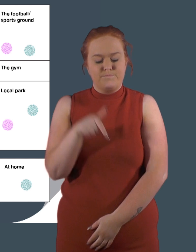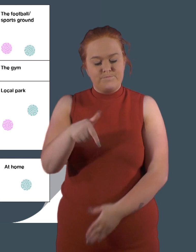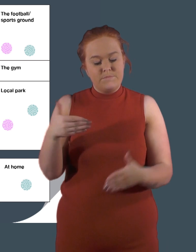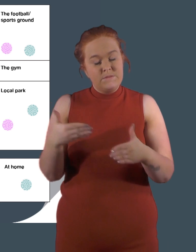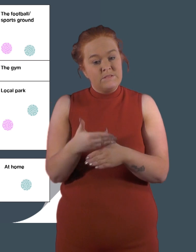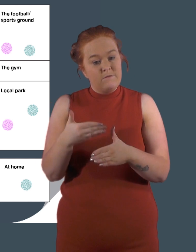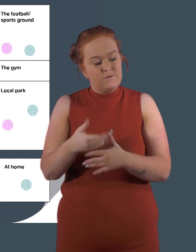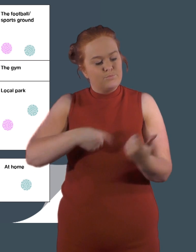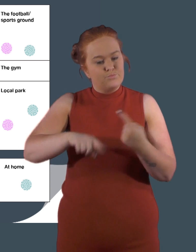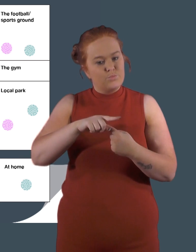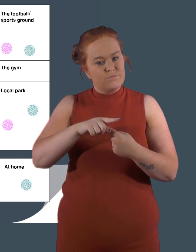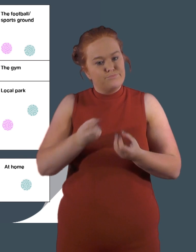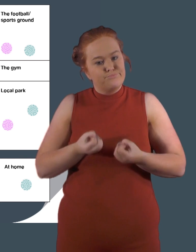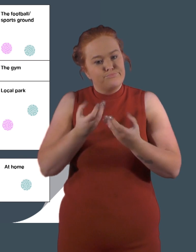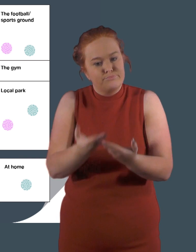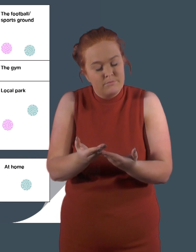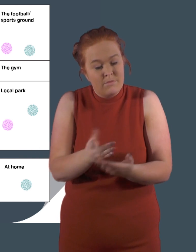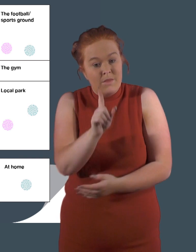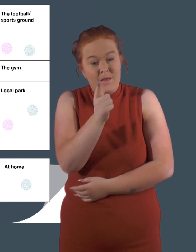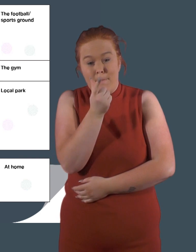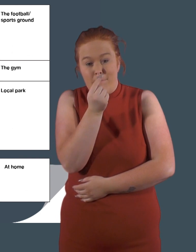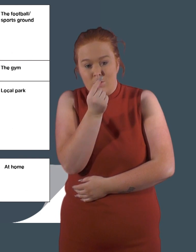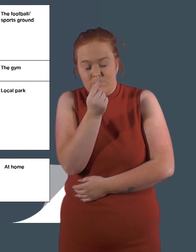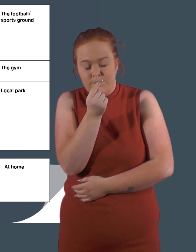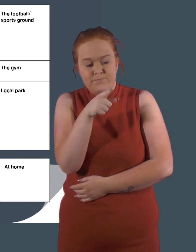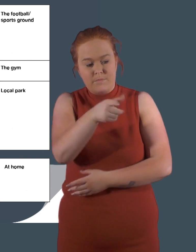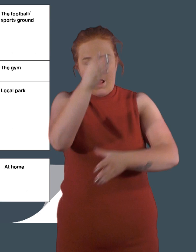see what their answers are to the activity and simply copy them.